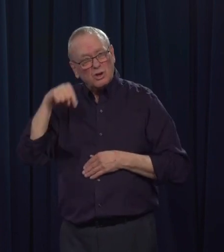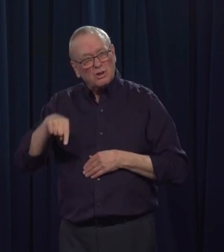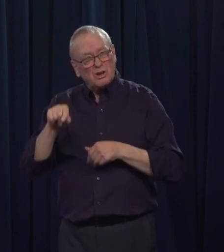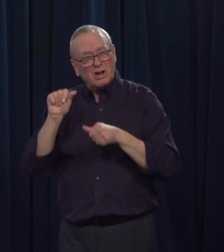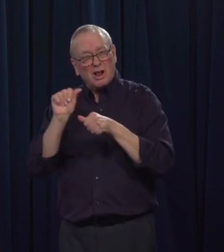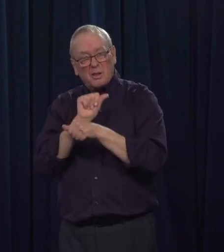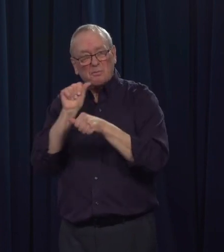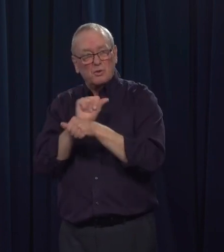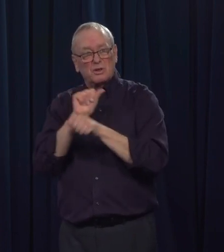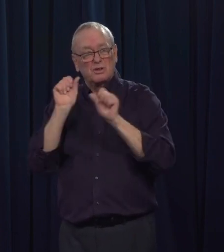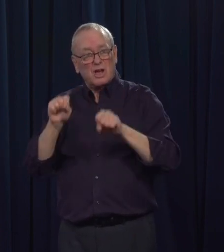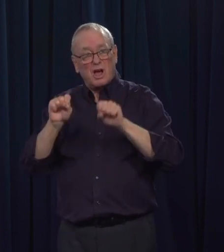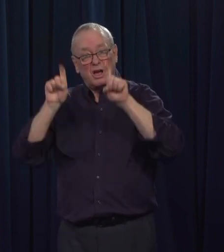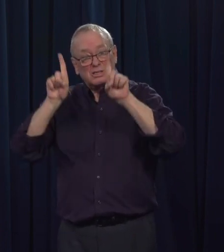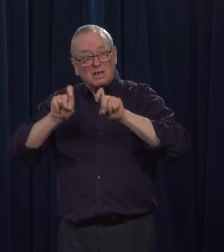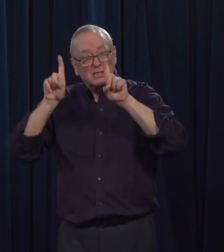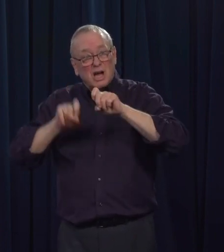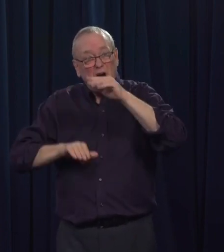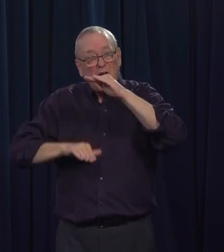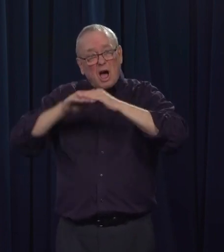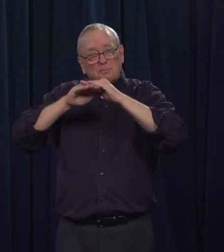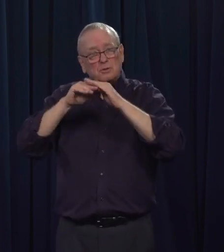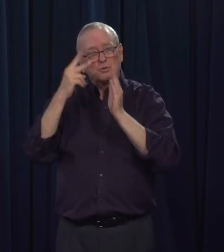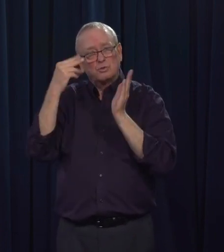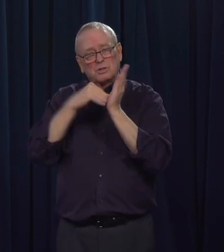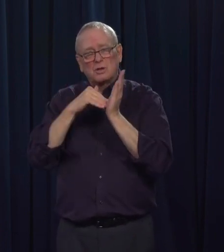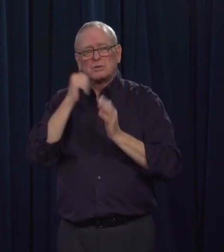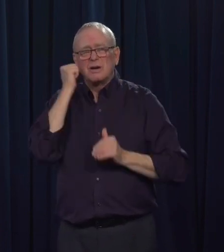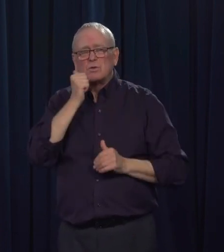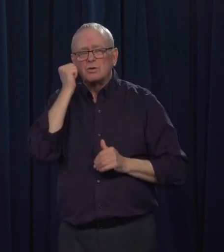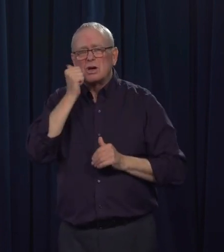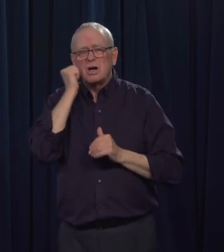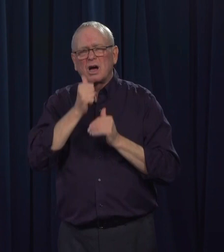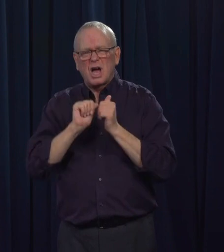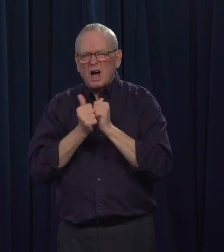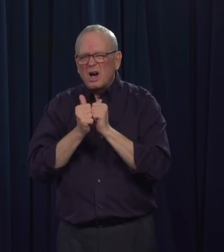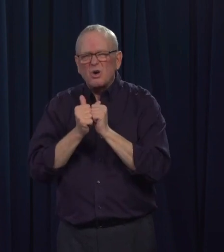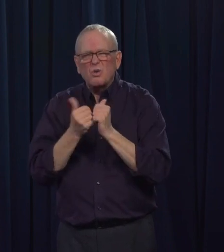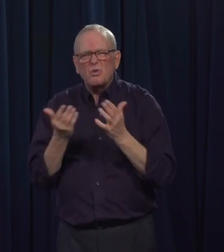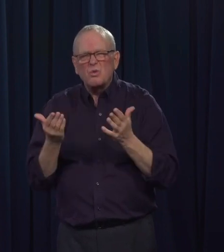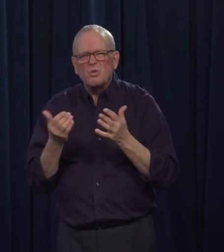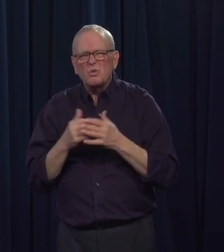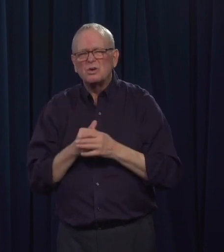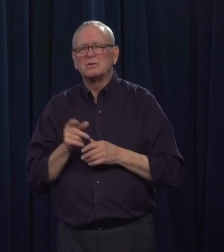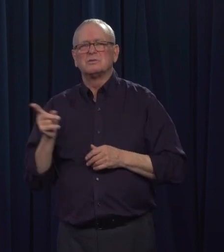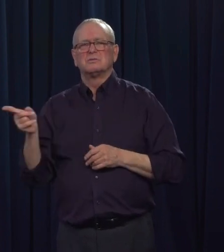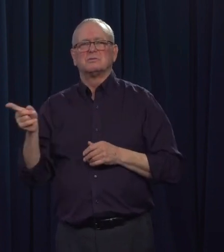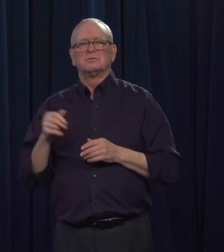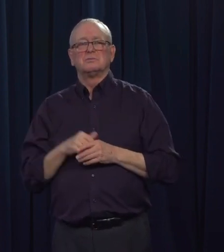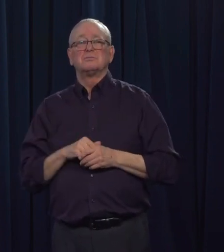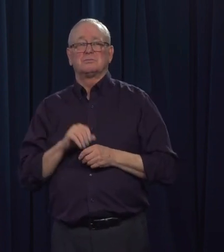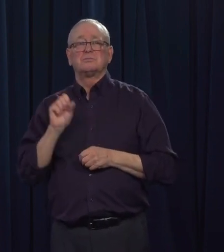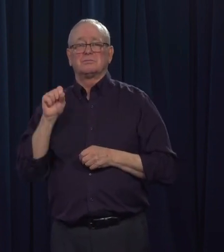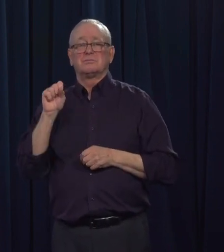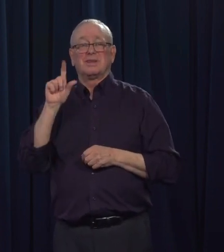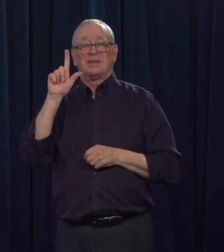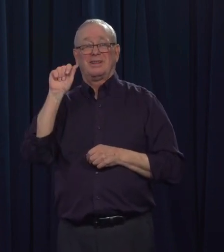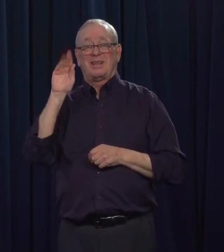follow-up. Sure. So the lab has actually managed to push the maximum number to 3,000 a